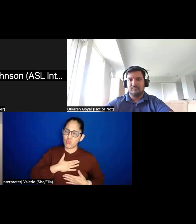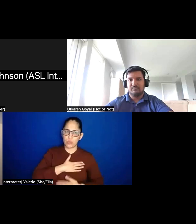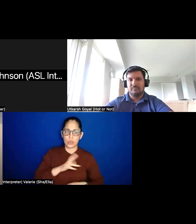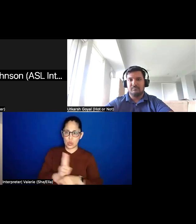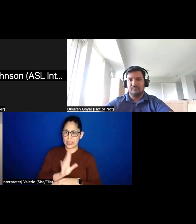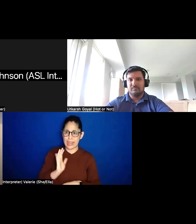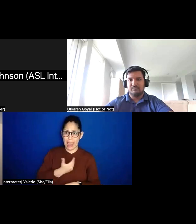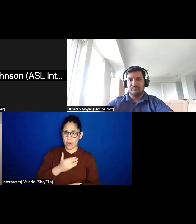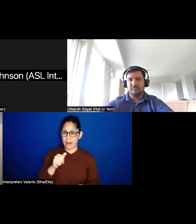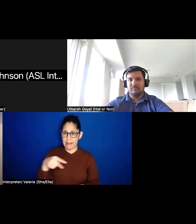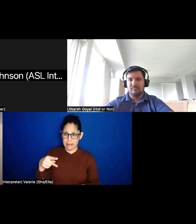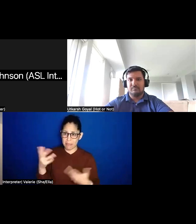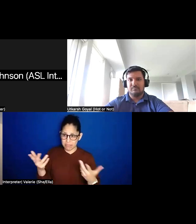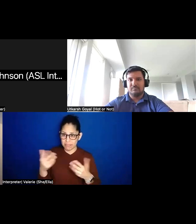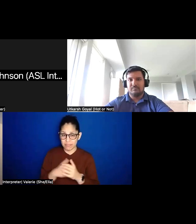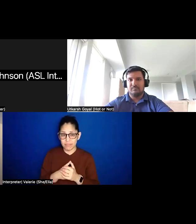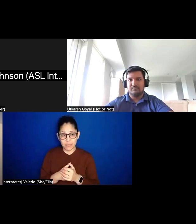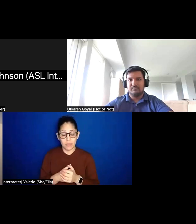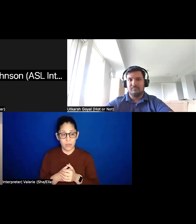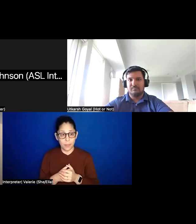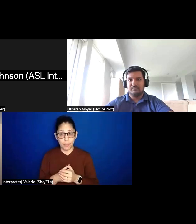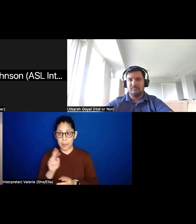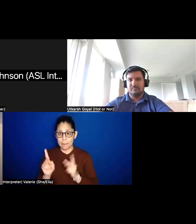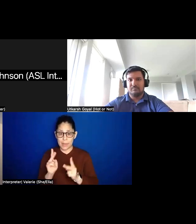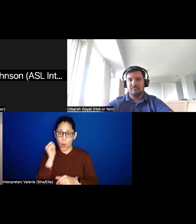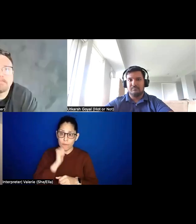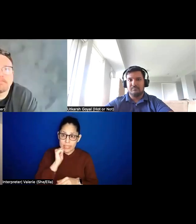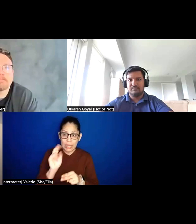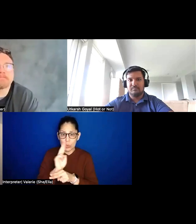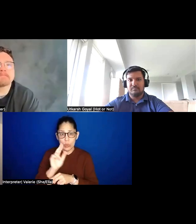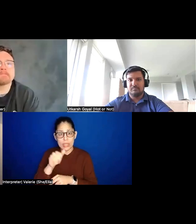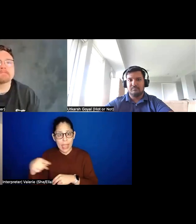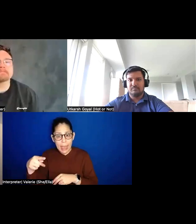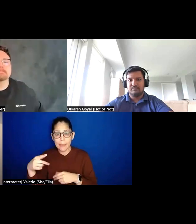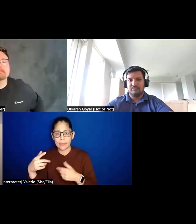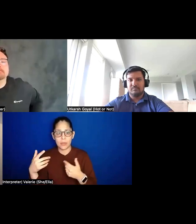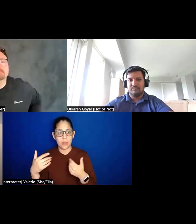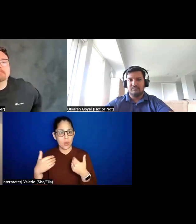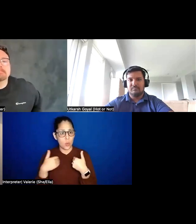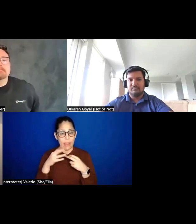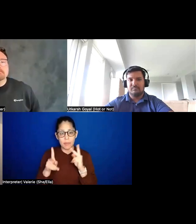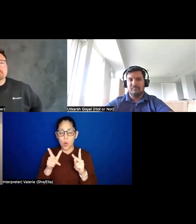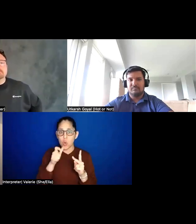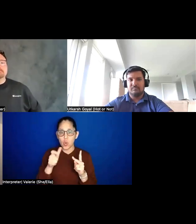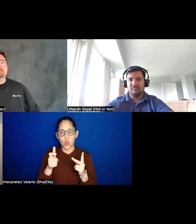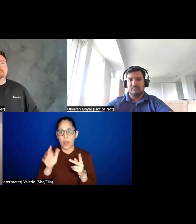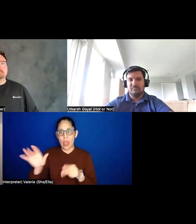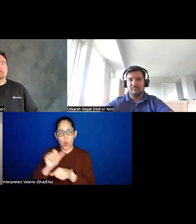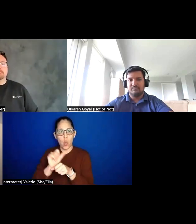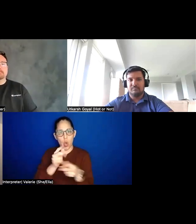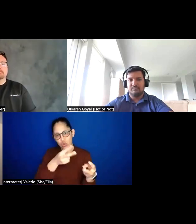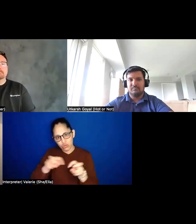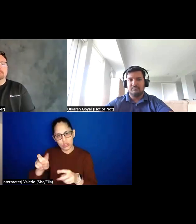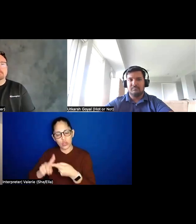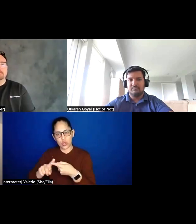We know we have people who are using it daily. We have people who have moved a lot of their work